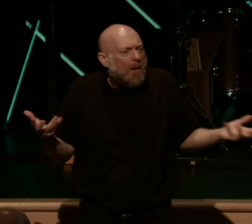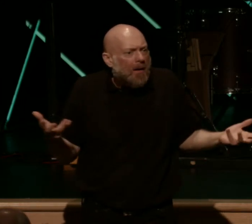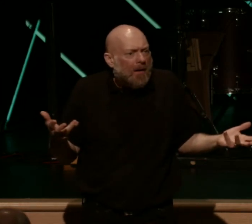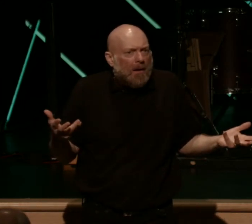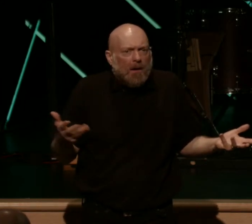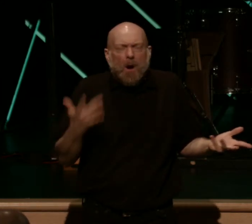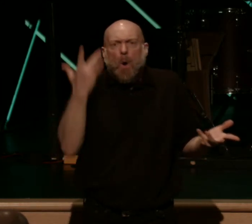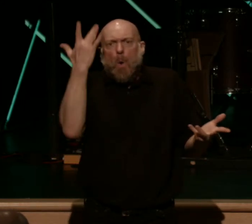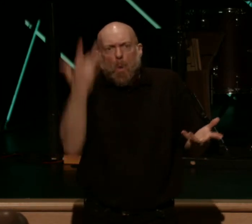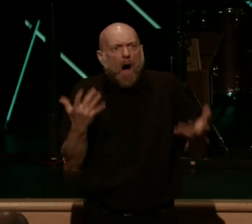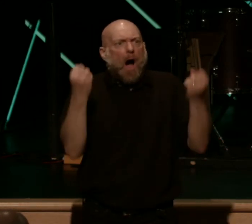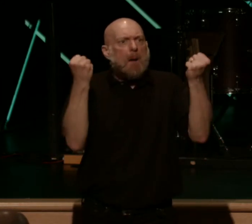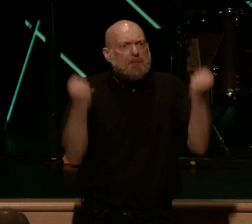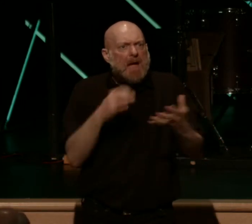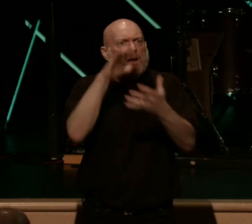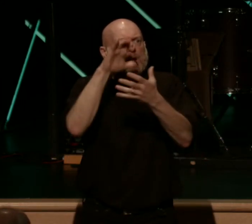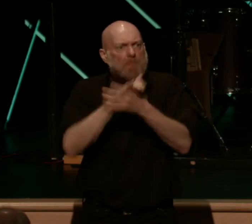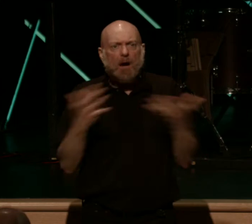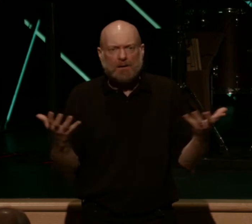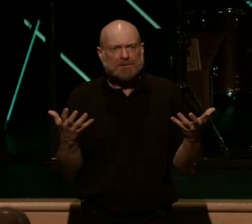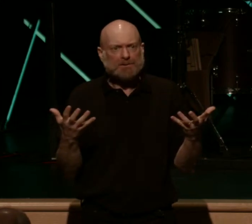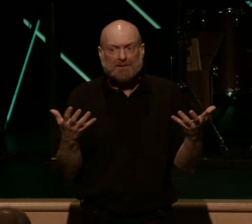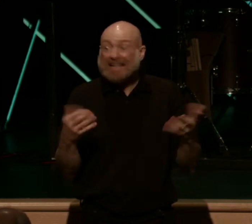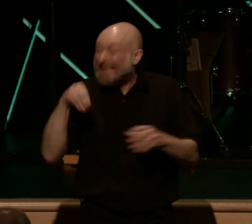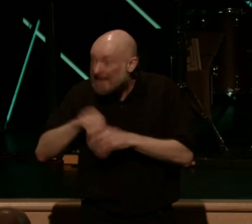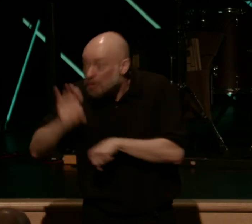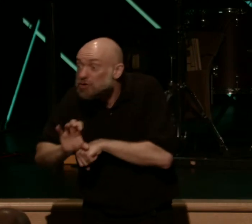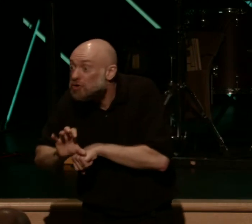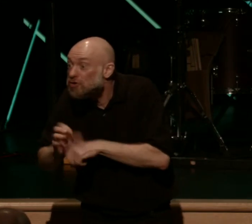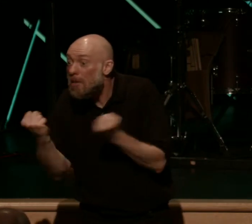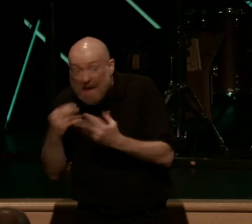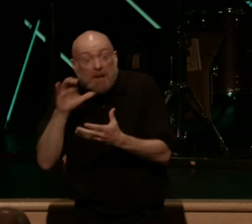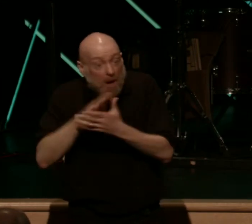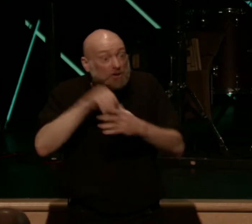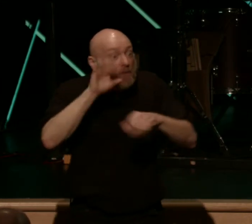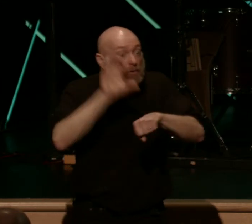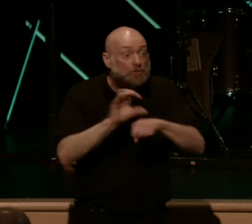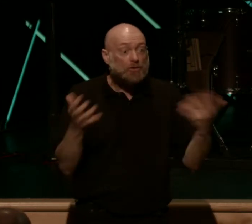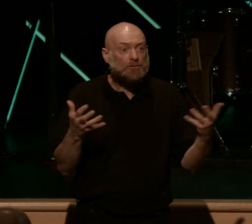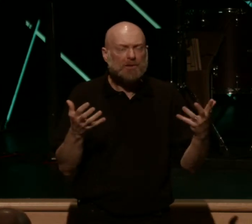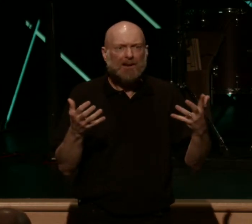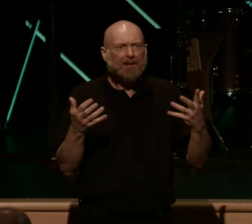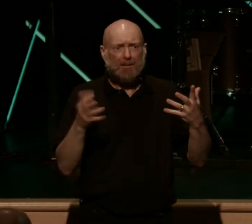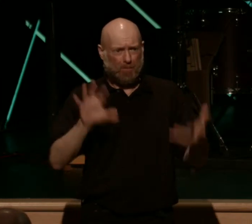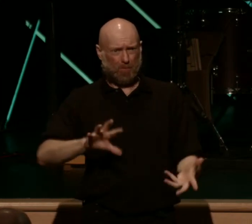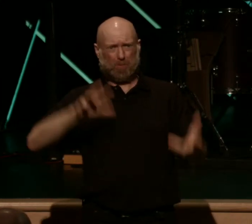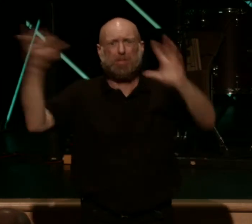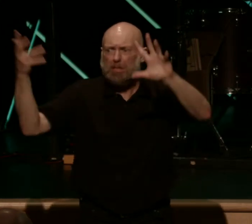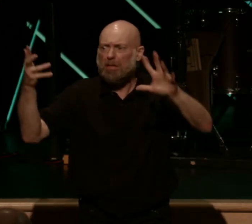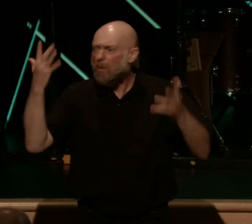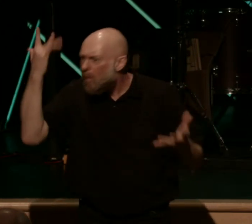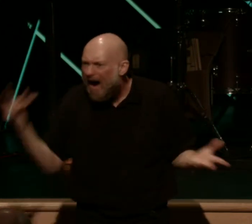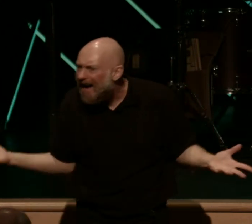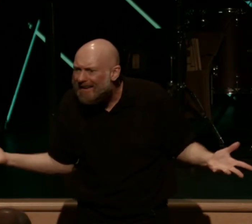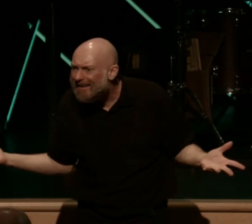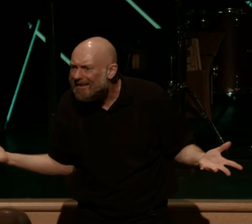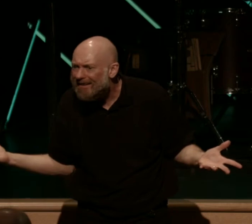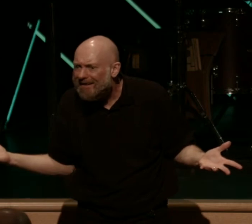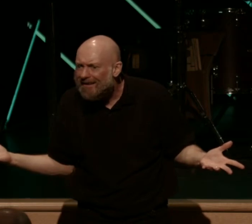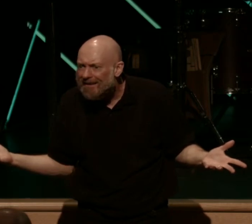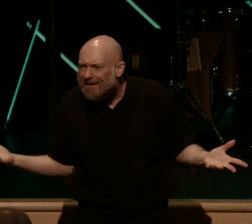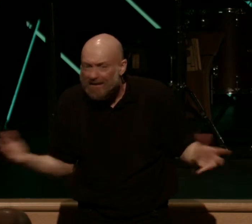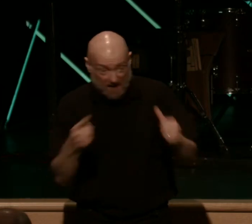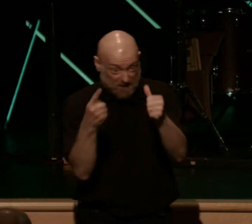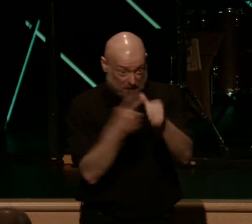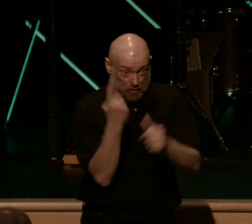Why do so many marriages in the church end up in so much trouble? Well, here's